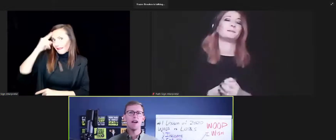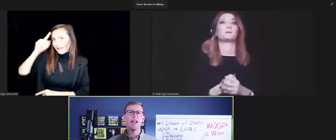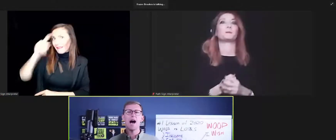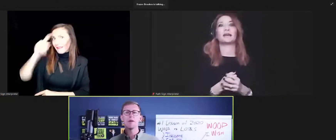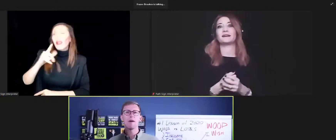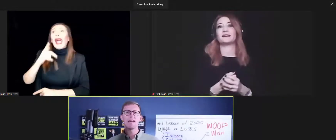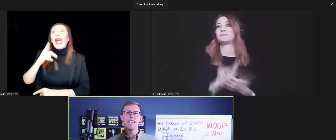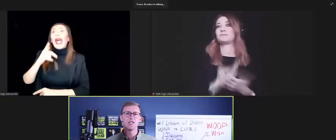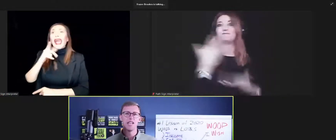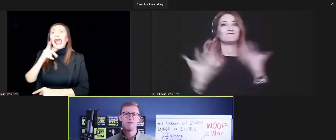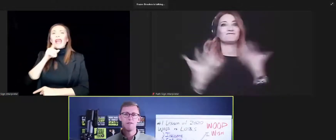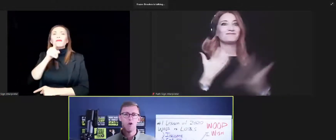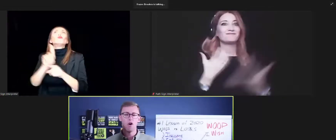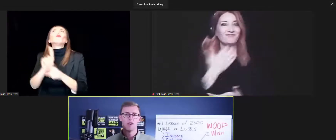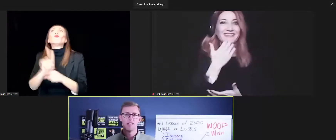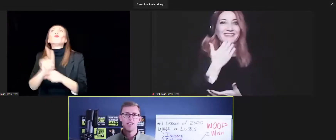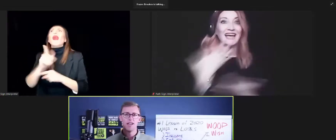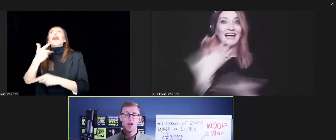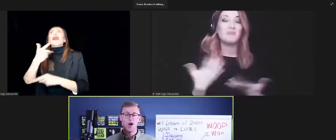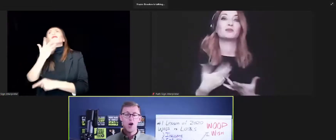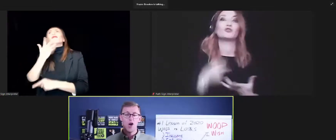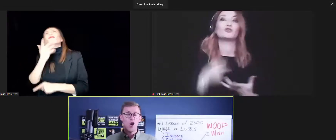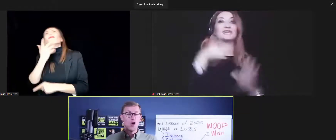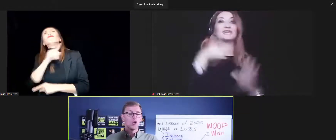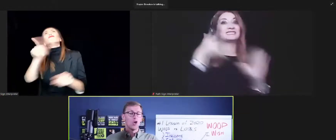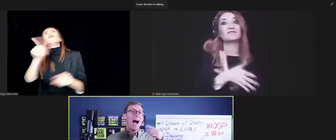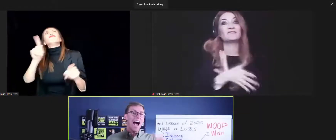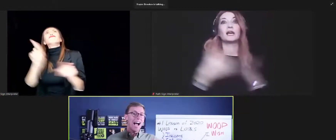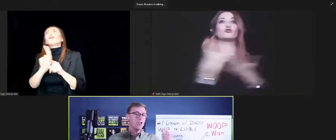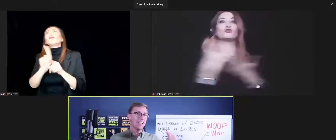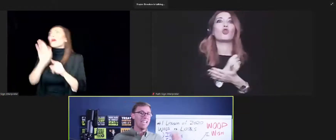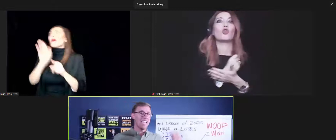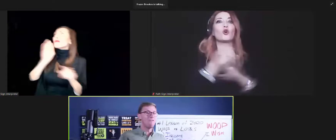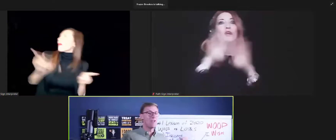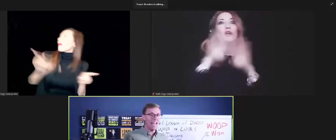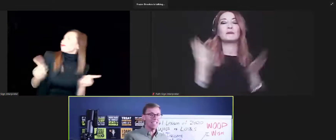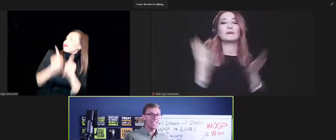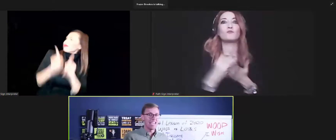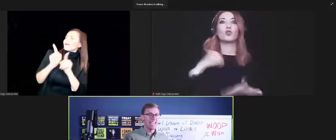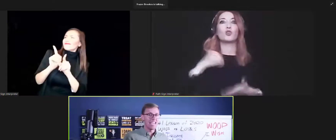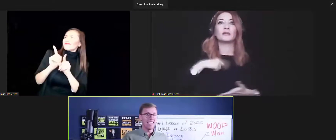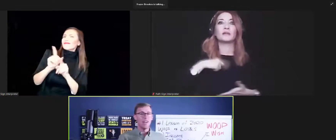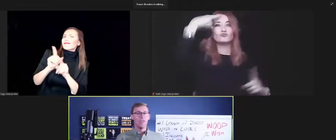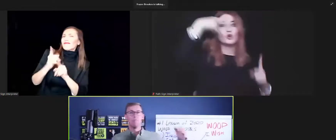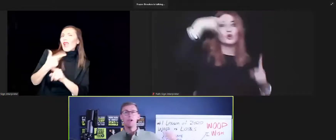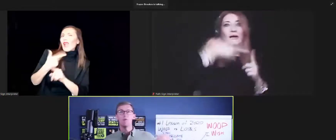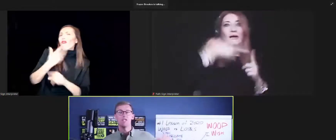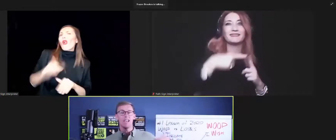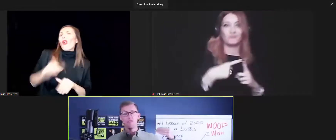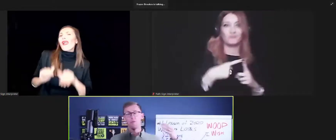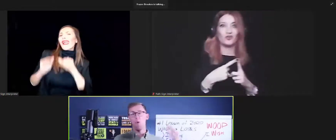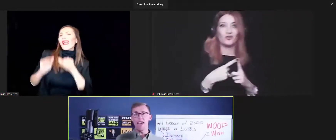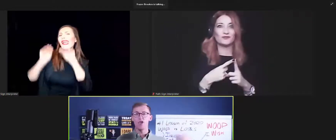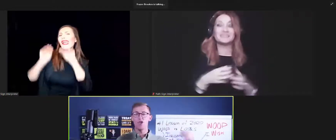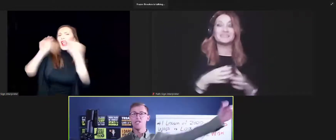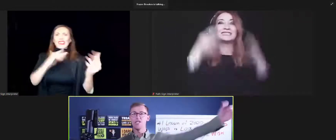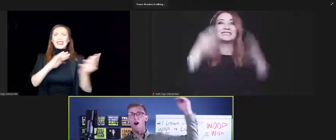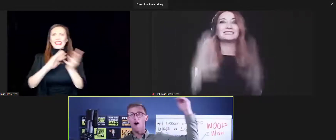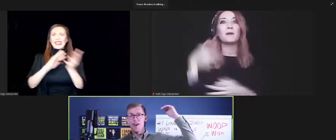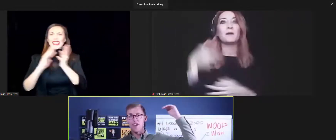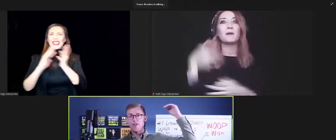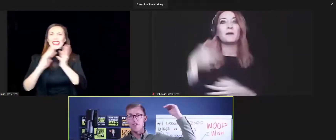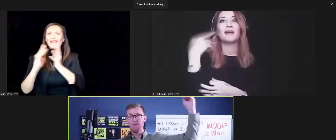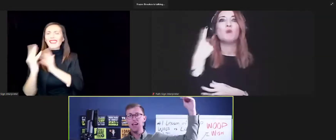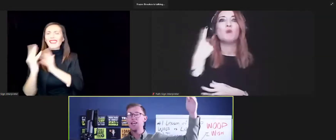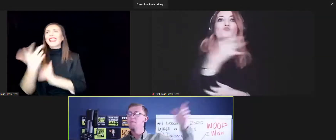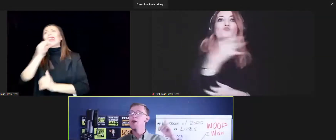happier with my kids than ever before. So actually, in reality, the wish is not